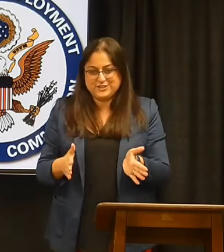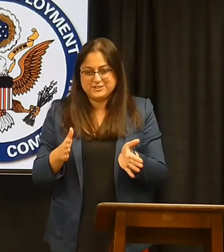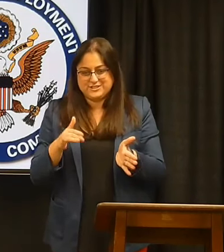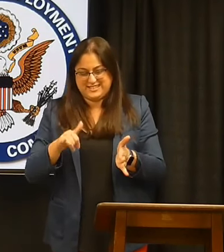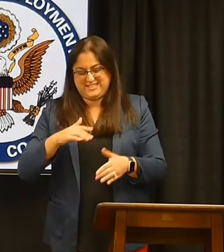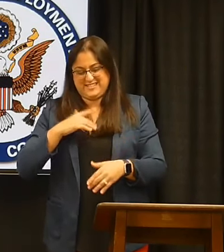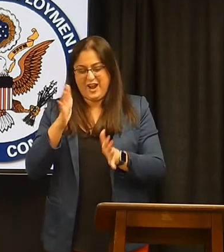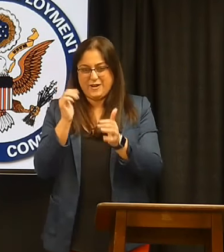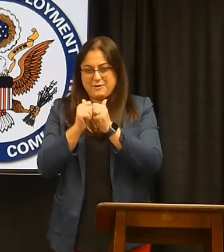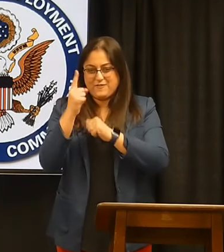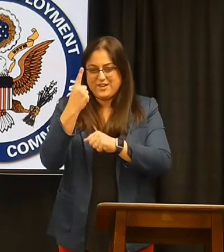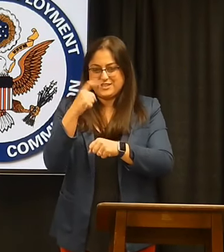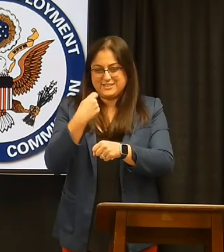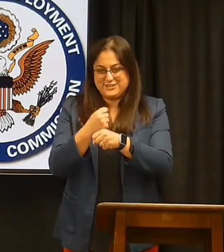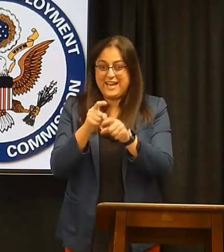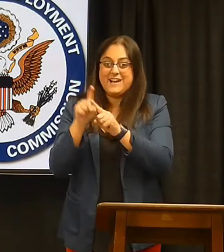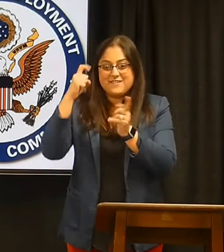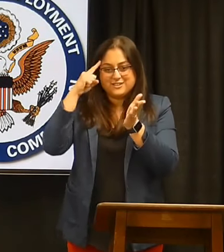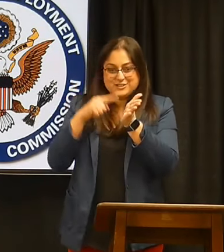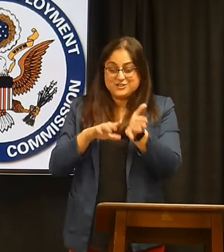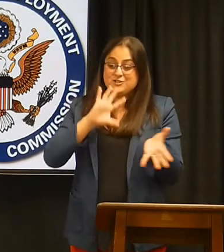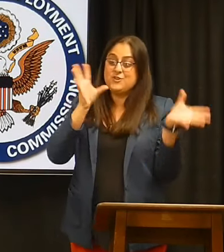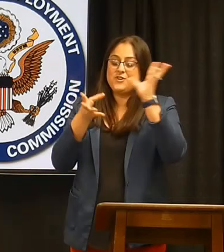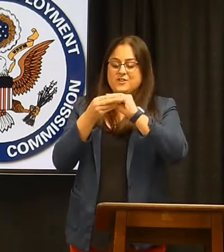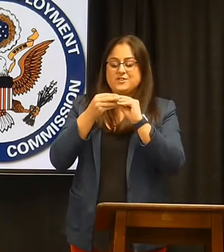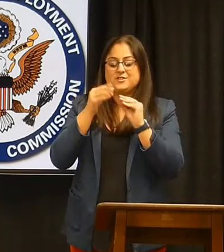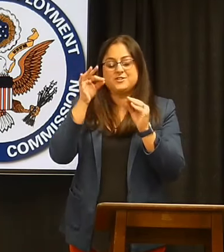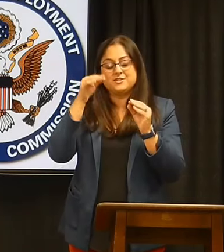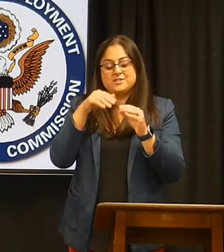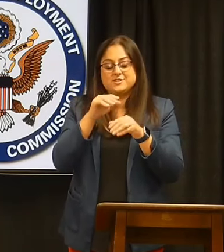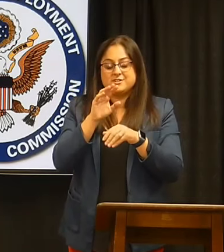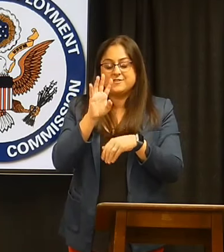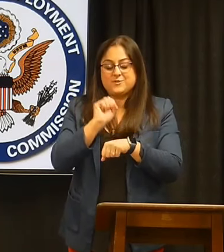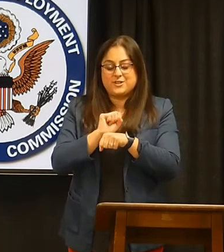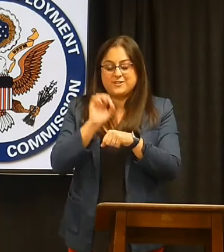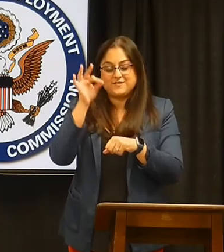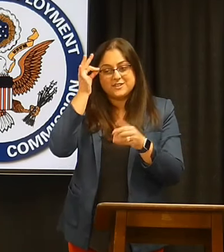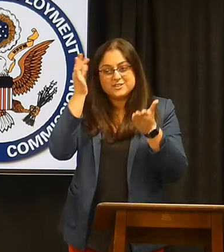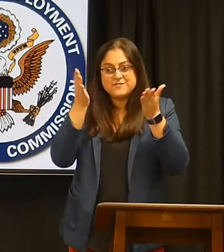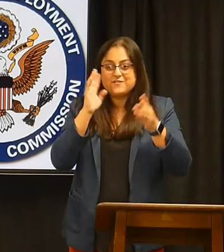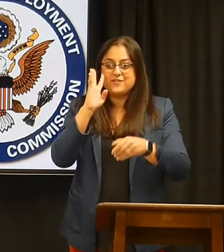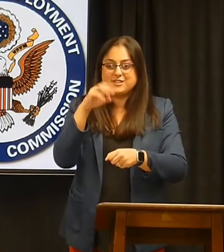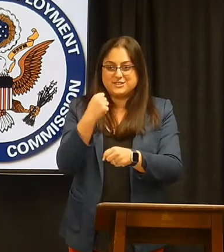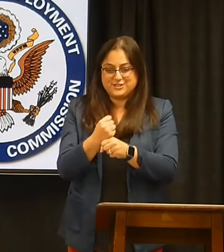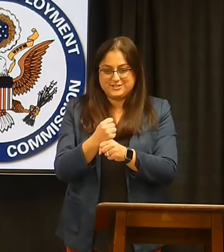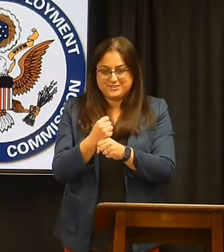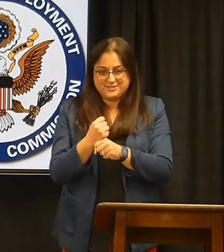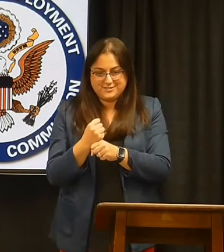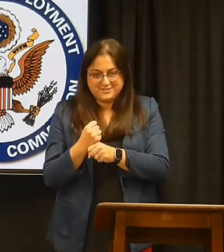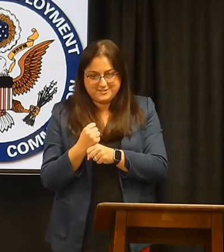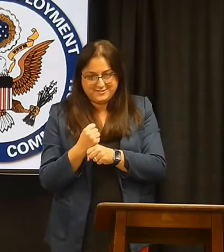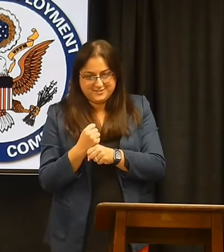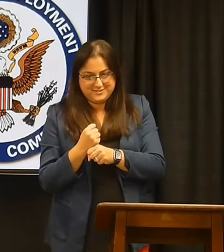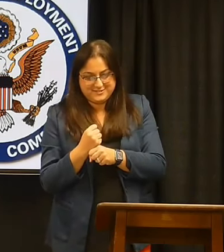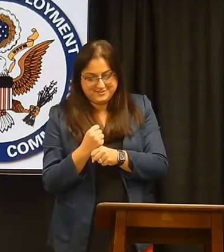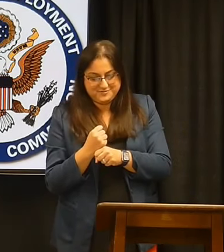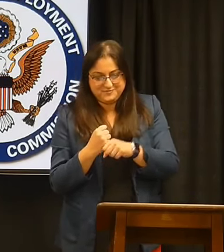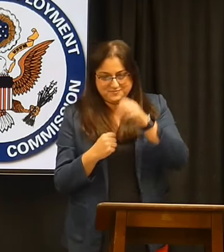as a federal investigator. And so it's been my first year as a federal investigator. So I've had 4